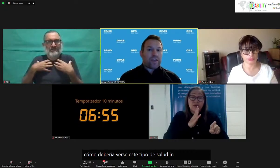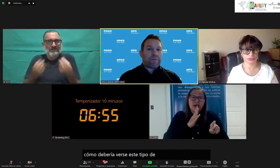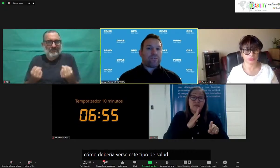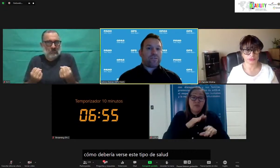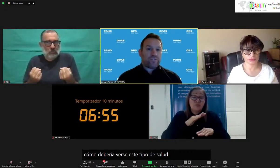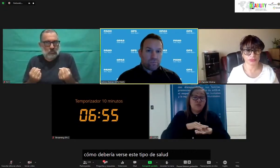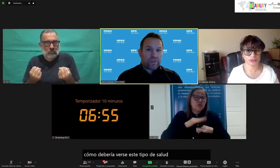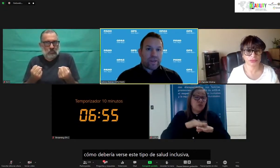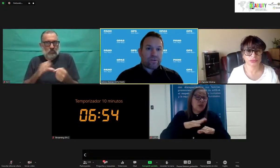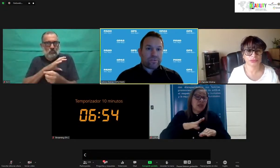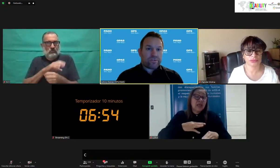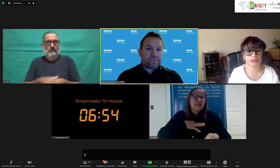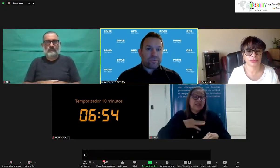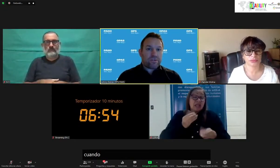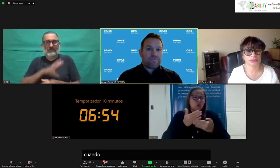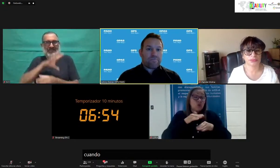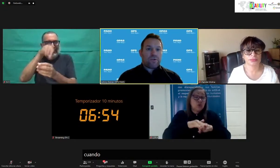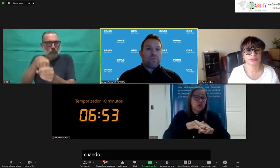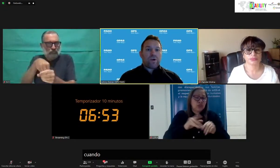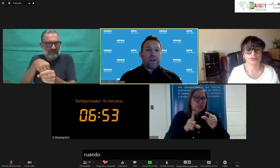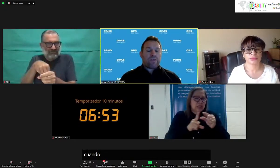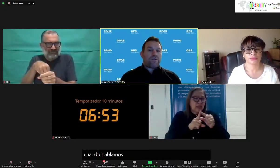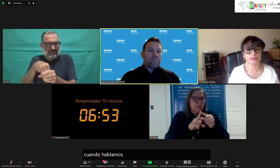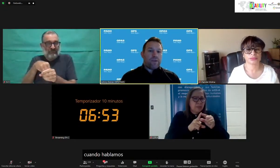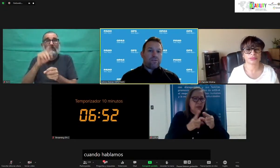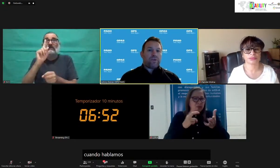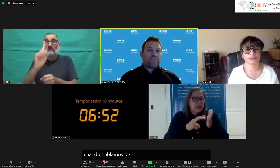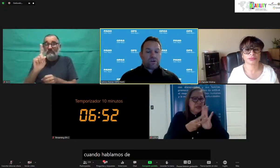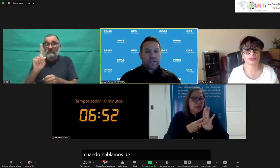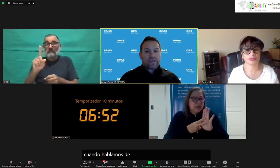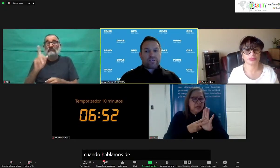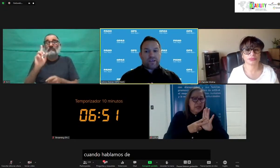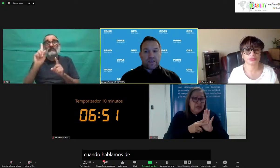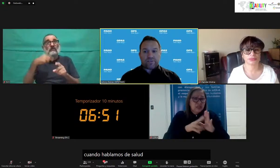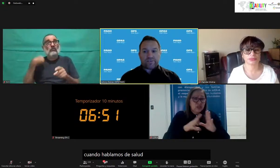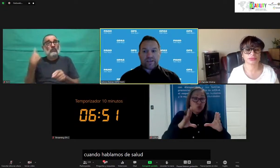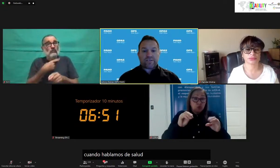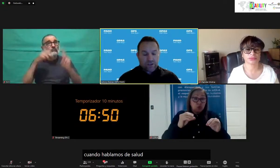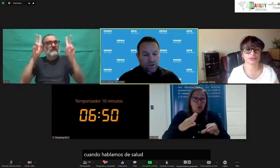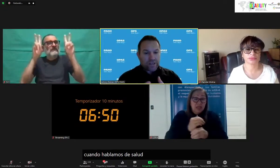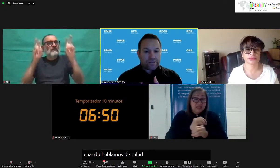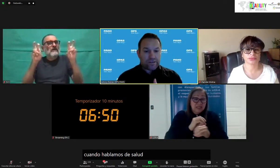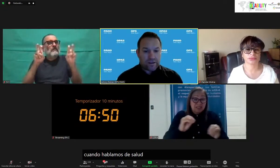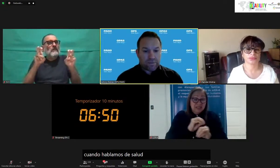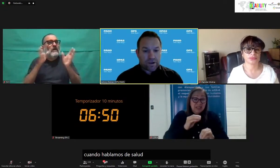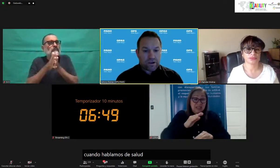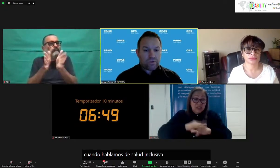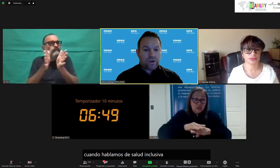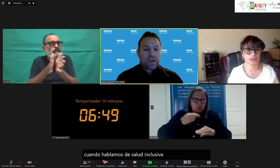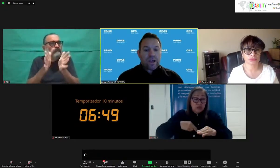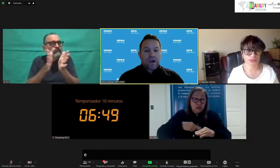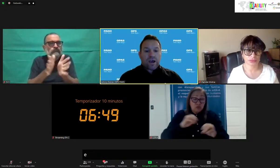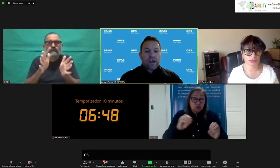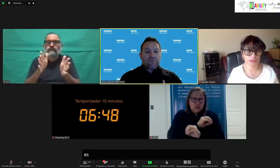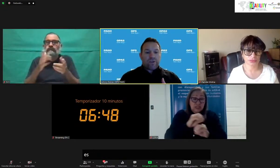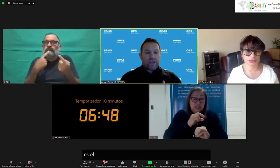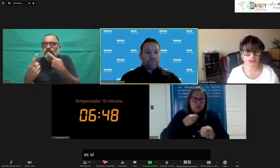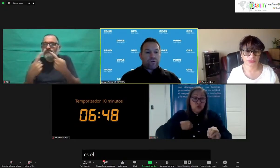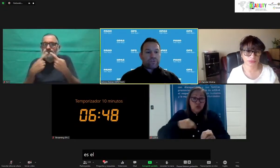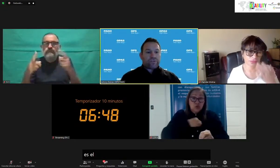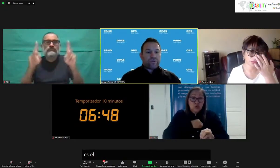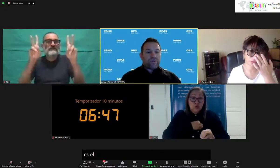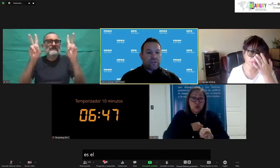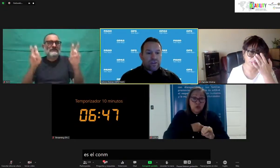nothing about us without us whenever i meet with colleagues in the health sector and colleagues in in pajo i